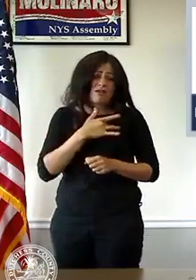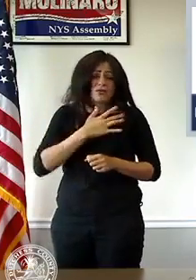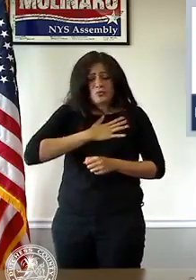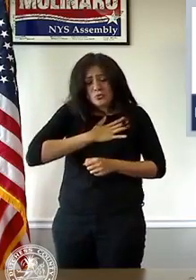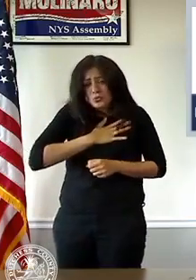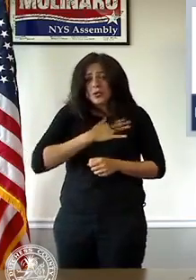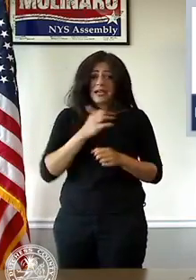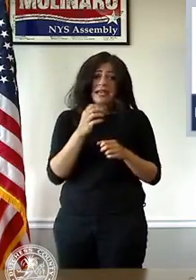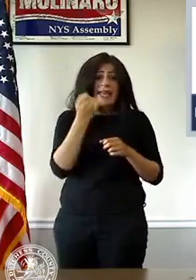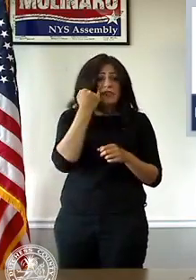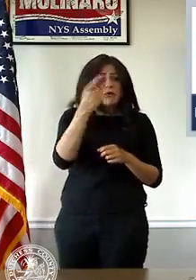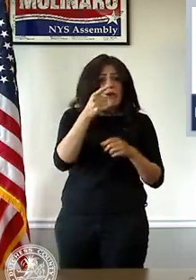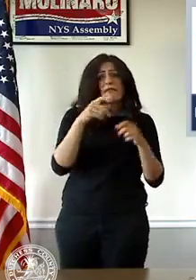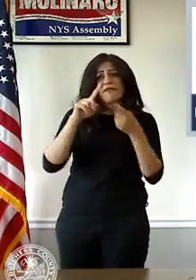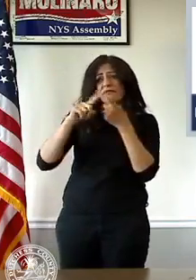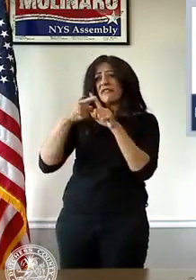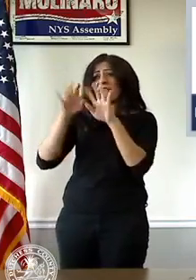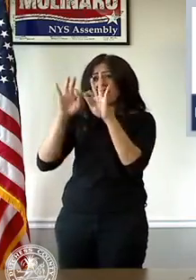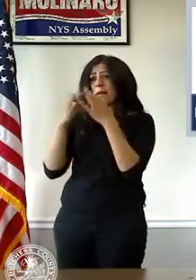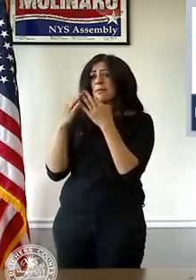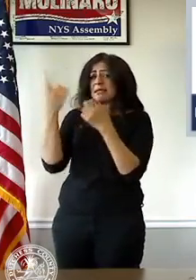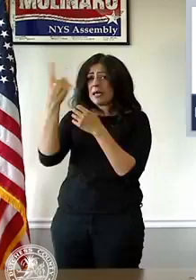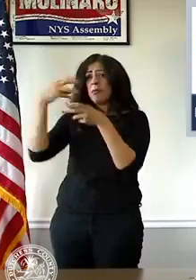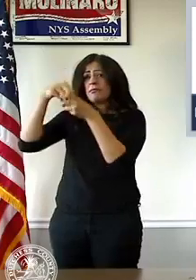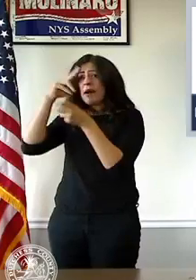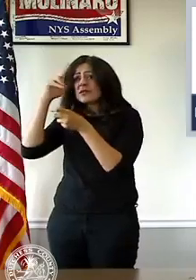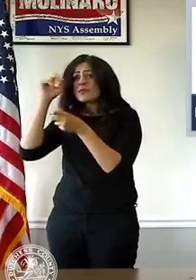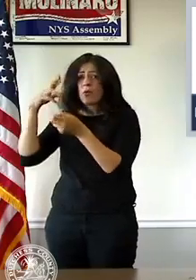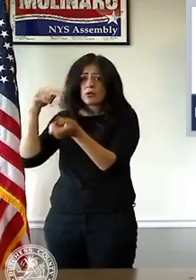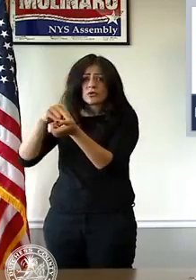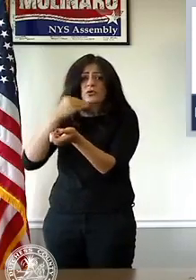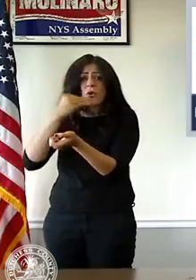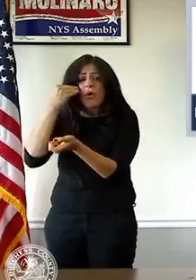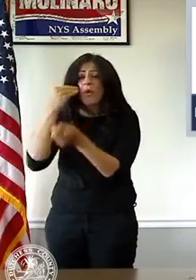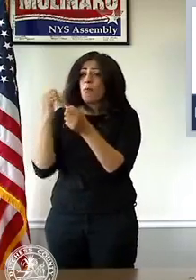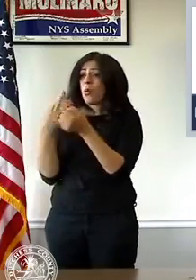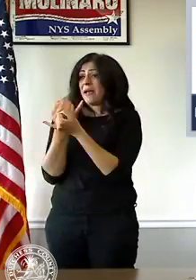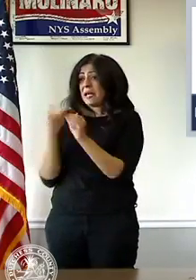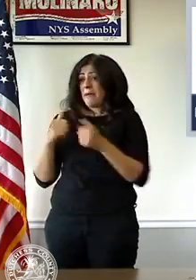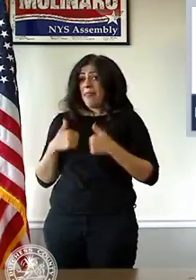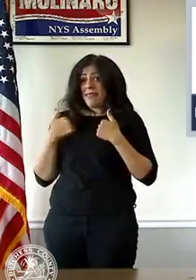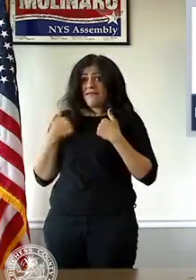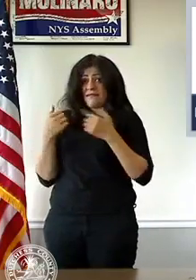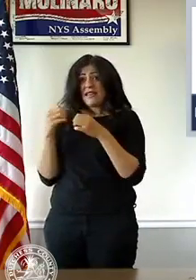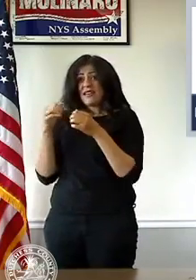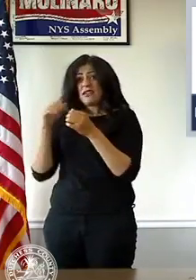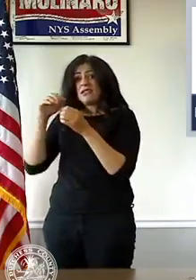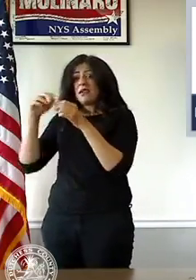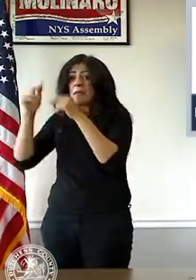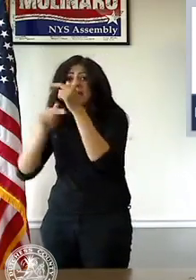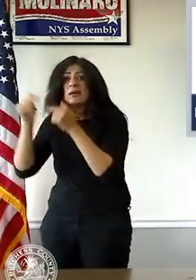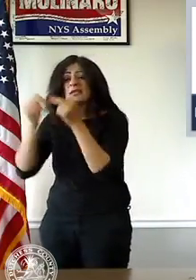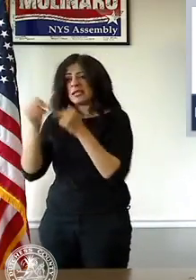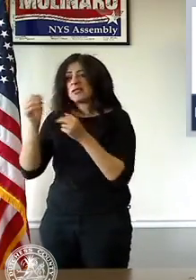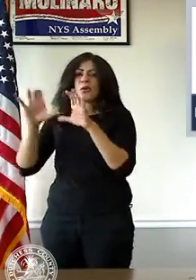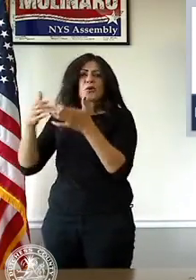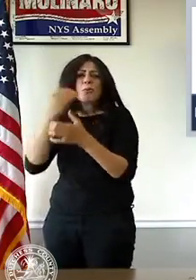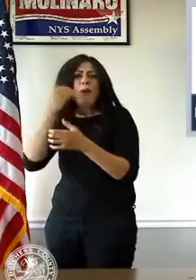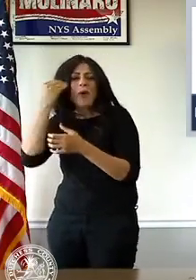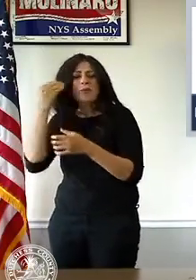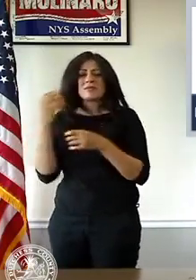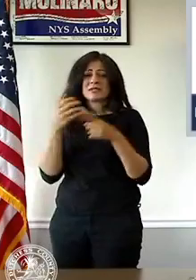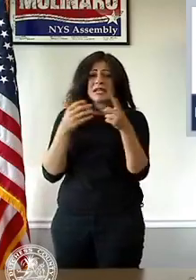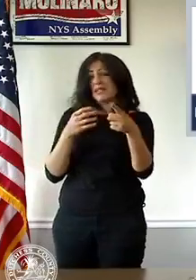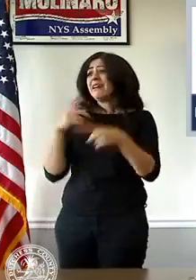in nursing homes where you can't visit or speak to them. Those who may have family members in independent living facilities or group homes, as they're referred to,